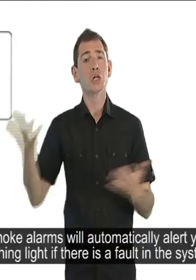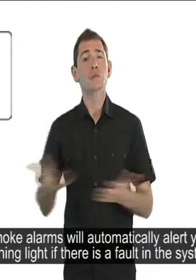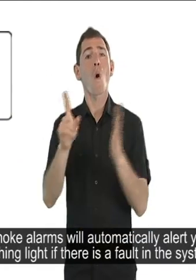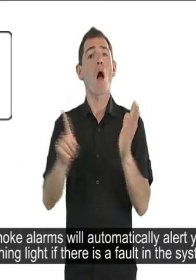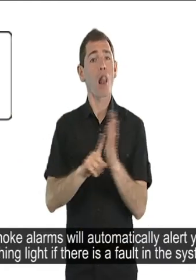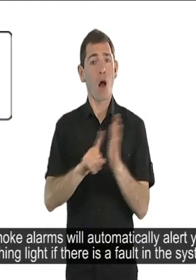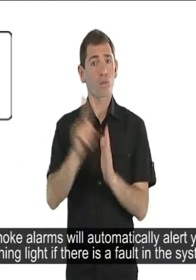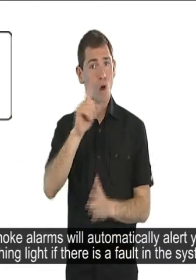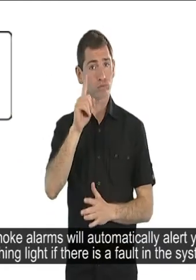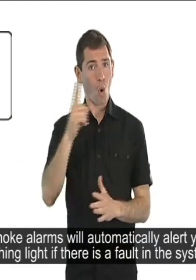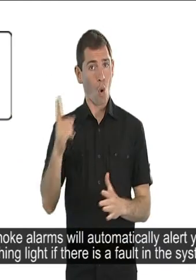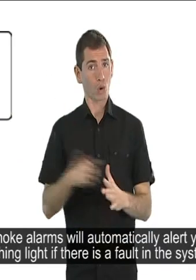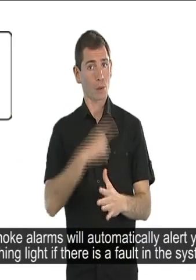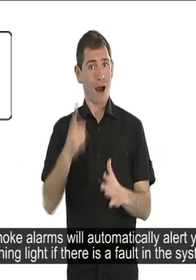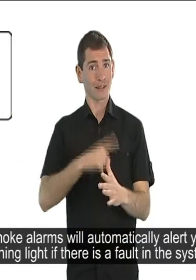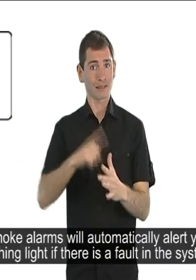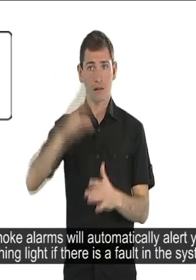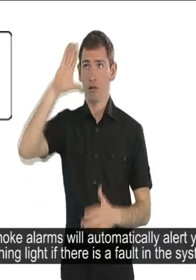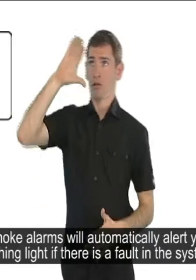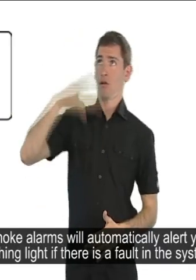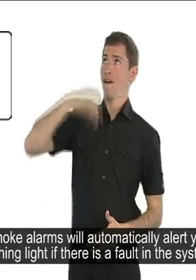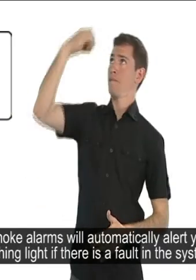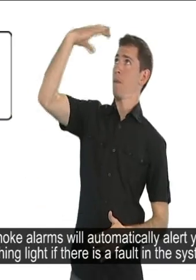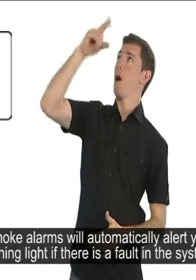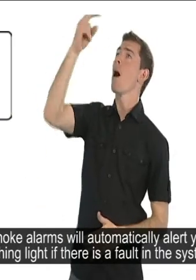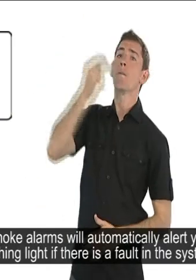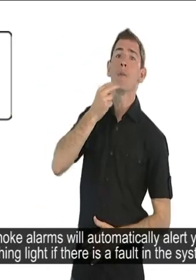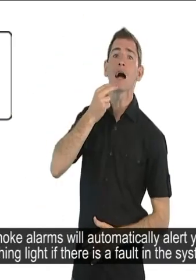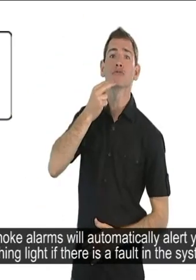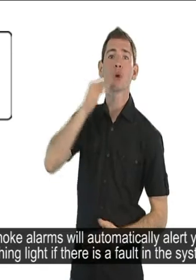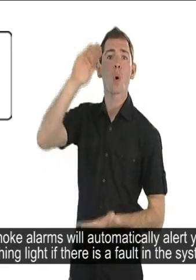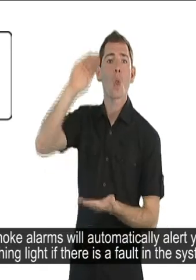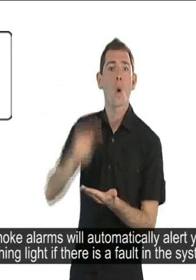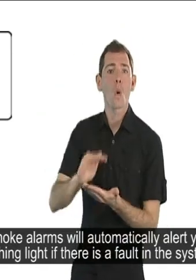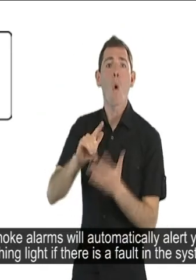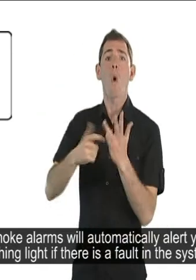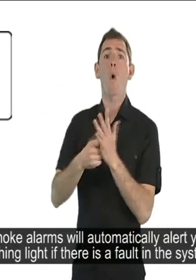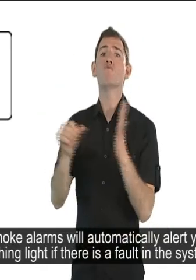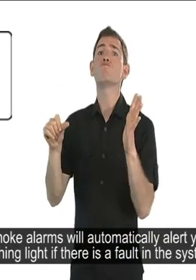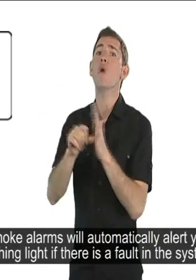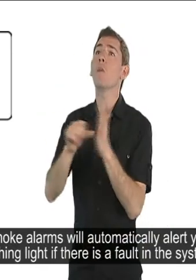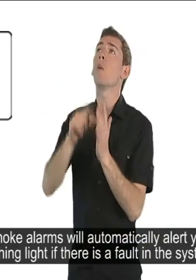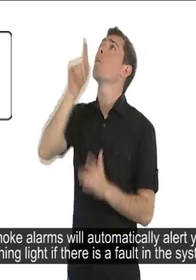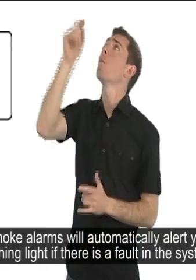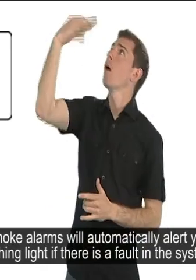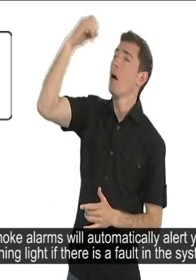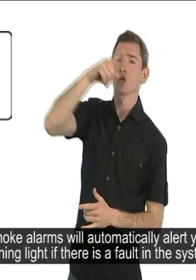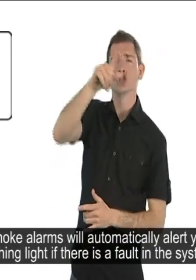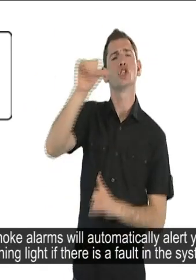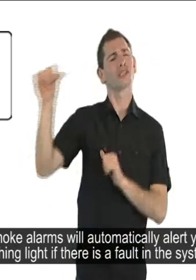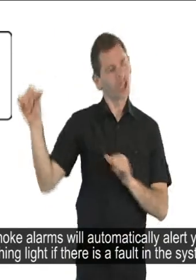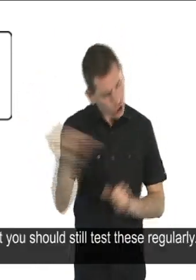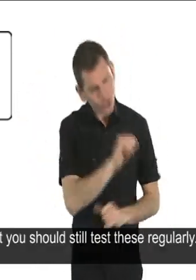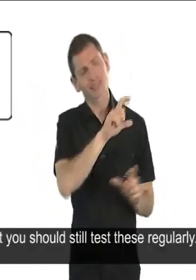Some smoke alarms will automatically alert you with a flashing light if there is a fault in the system, but you should still test